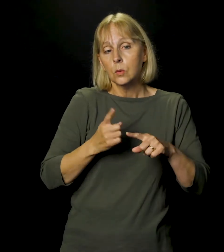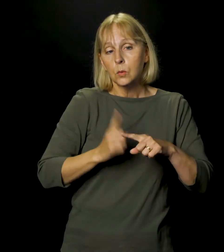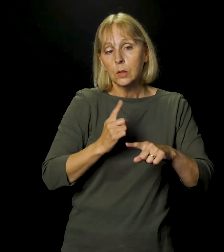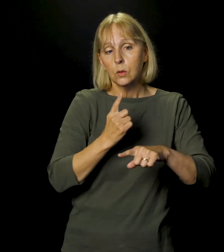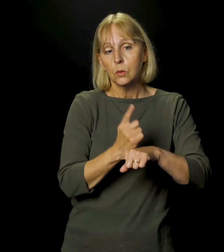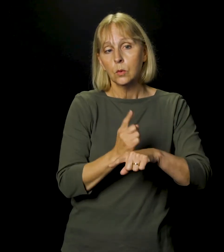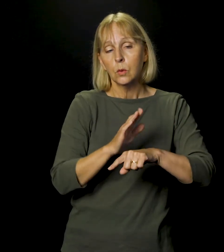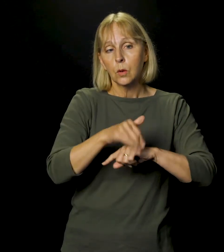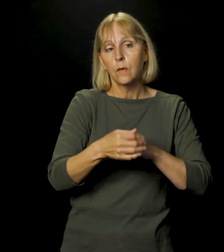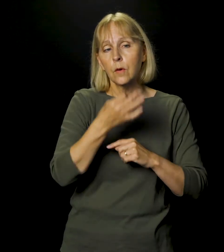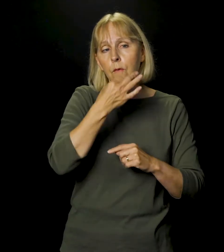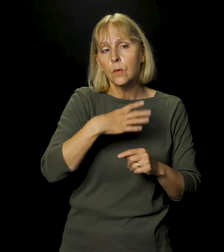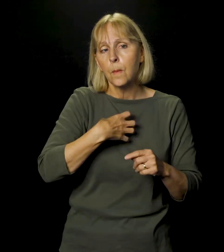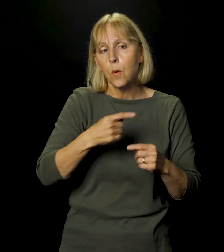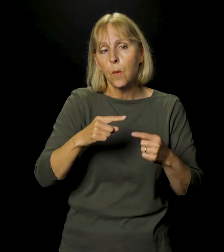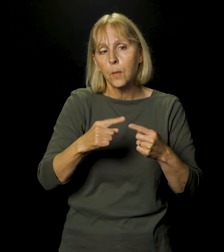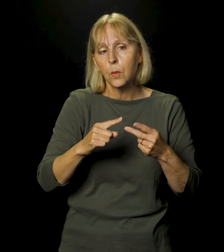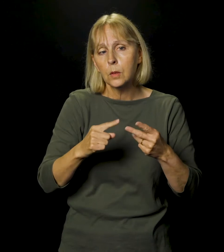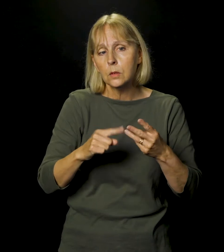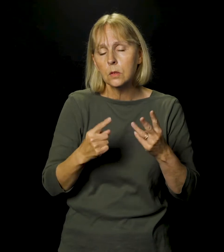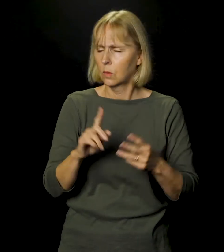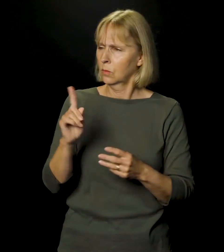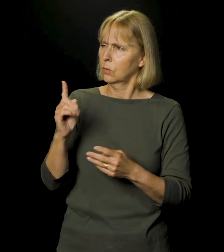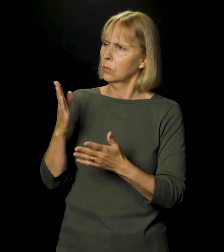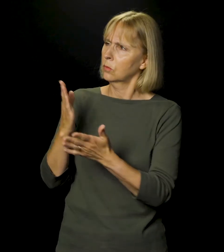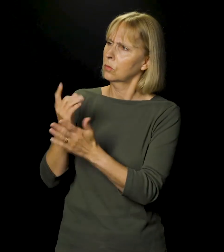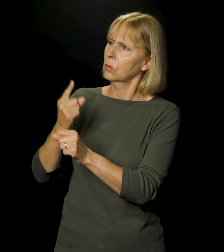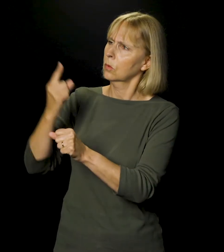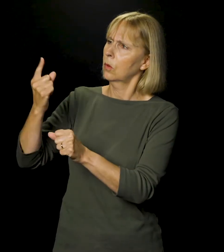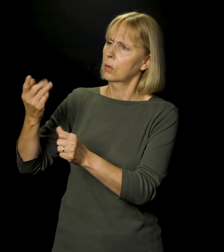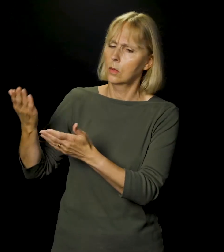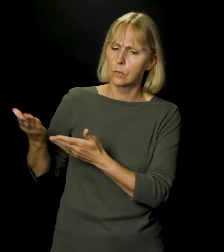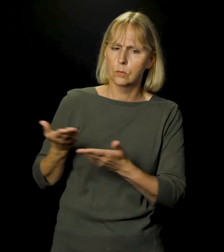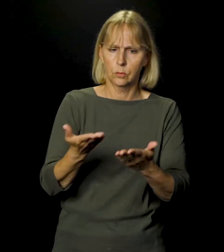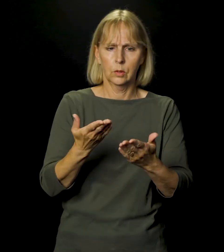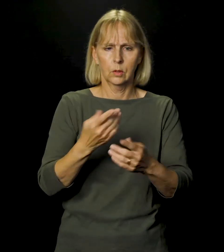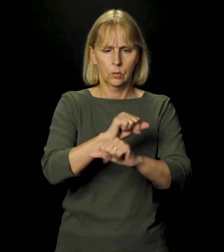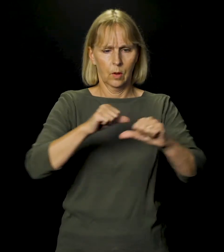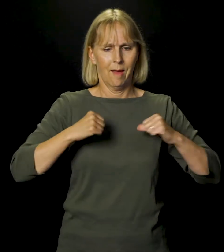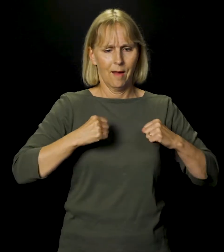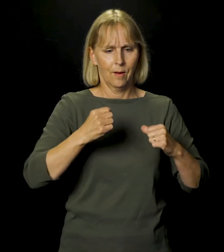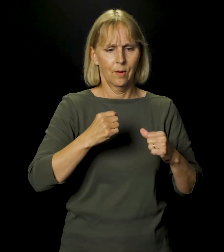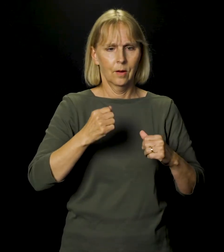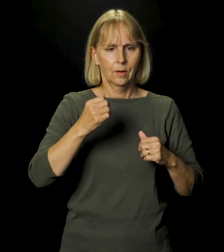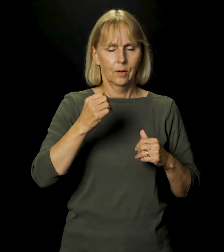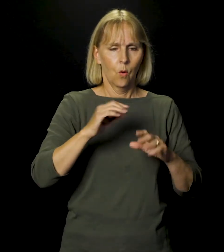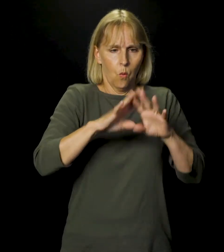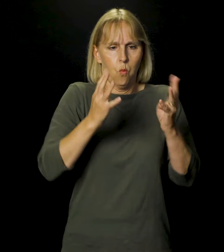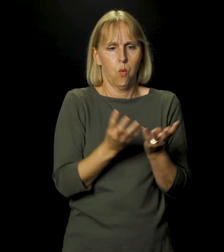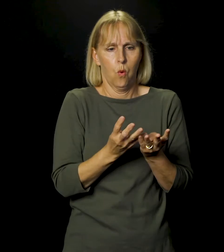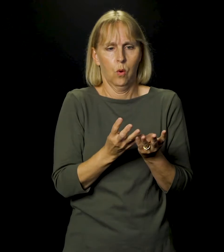on a few points that, like, what is this truth that God wants to bring to our mentally hyperactive, entertainment